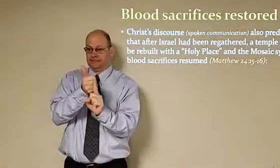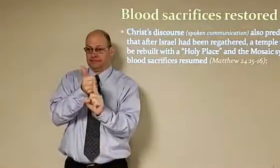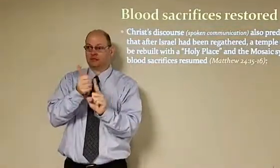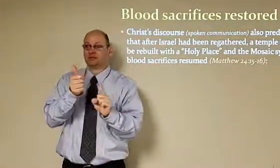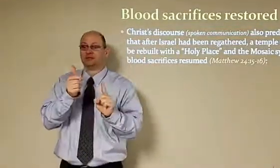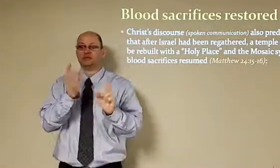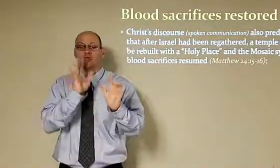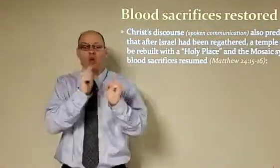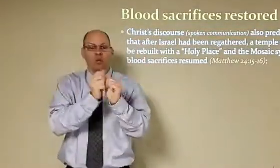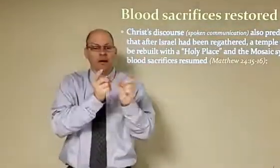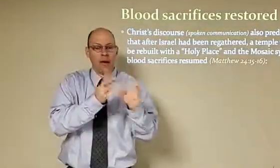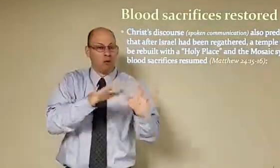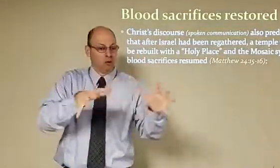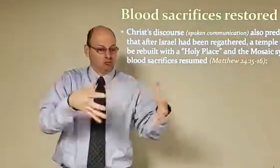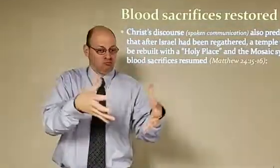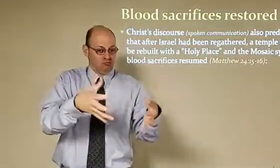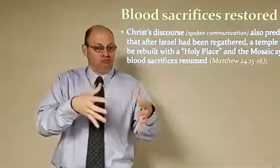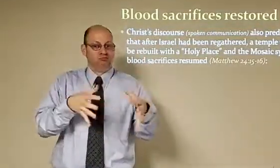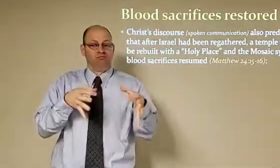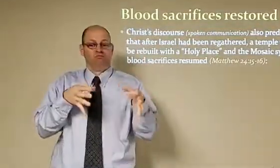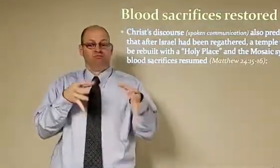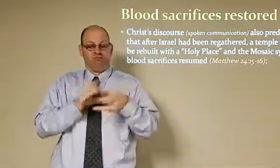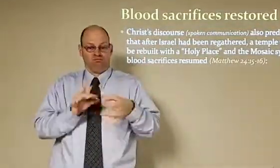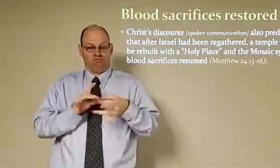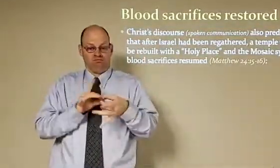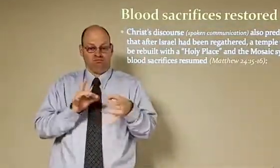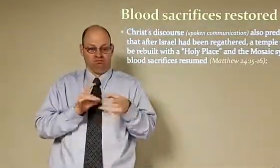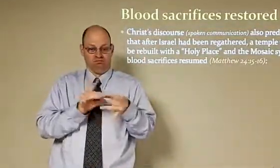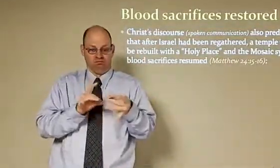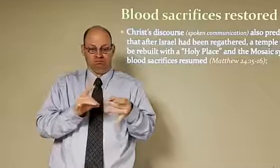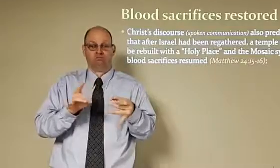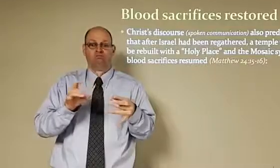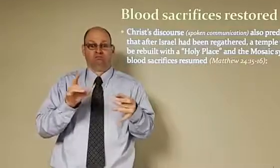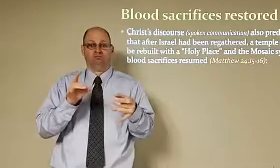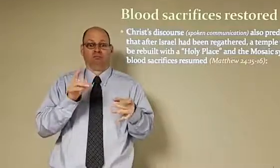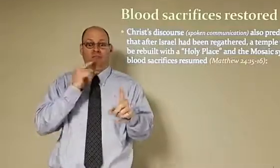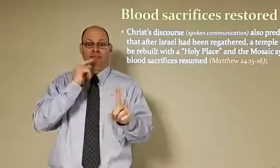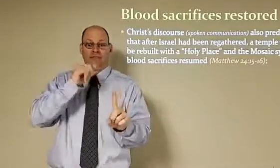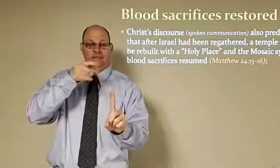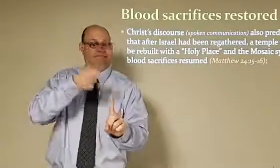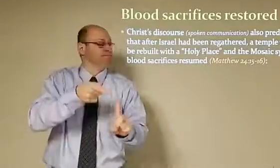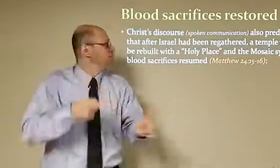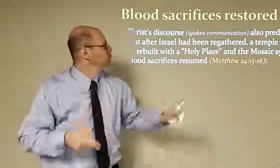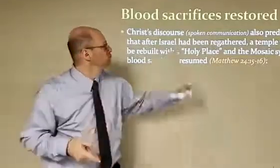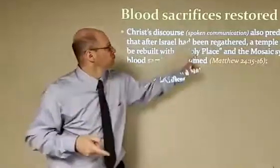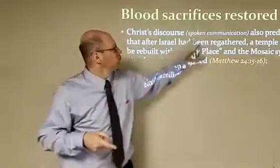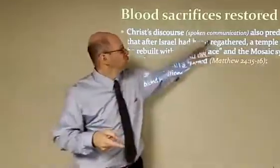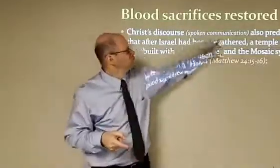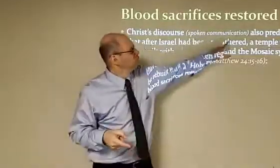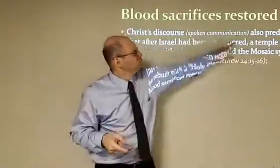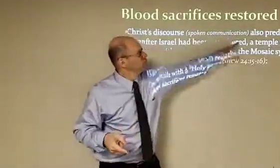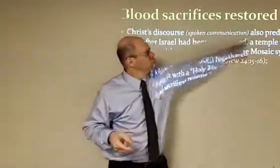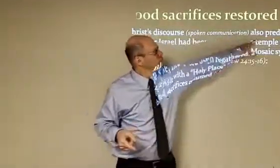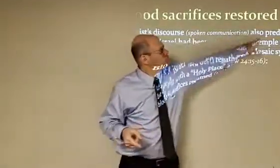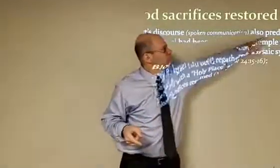So Christ's discourse, he was with his disciples, he communicated with them, he talked to them, trained